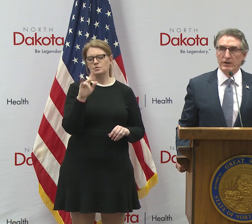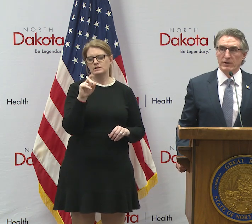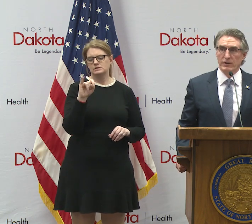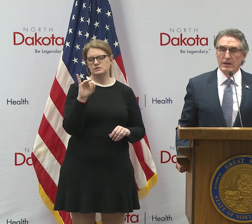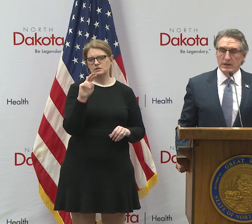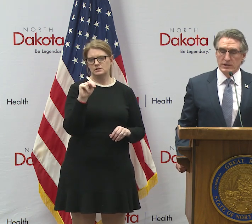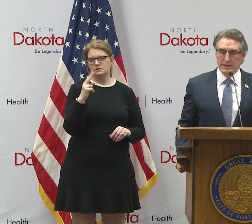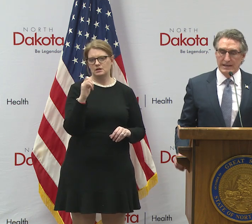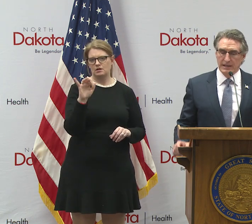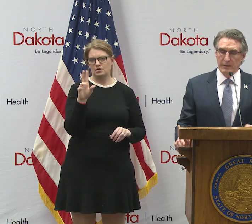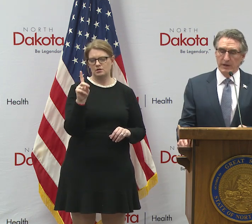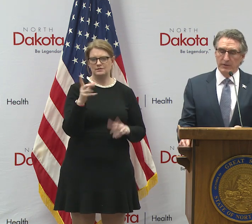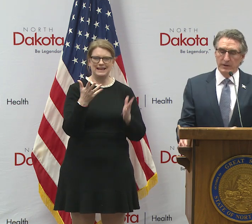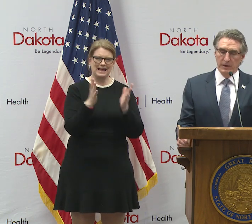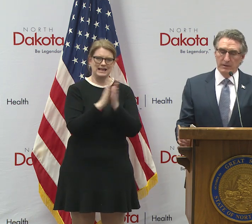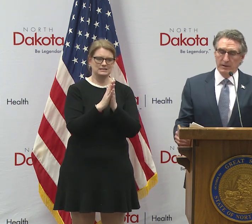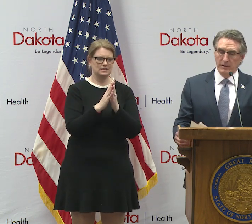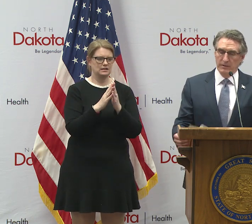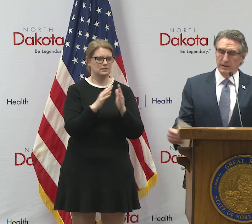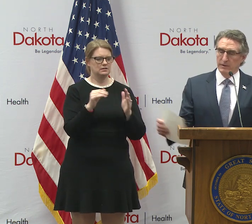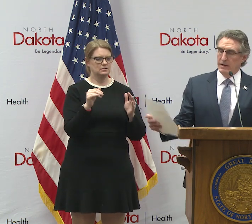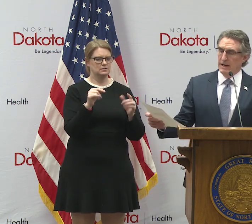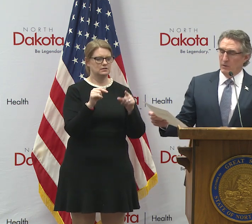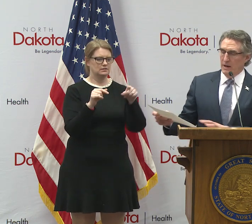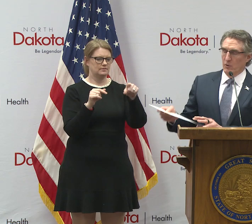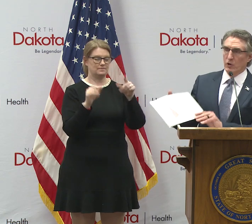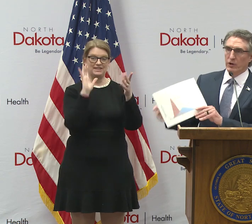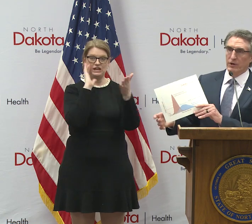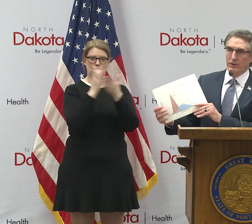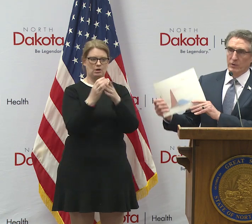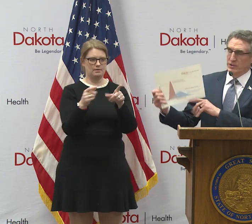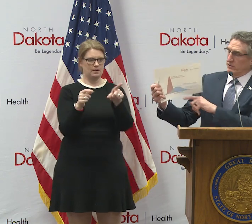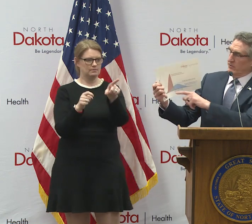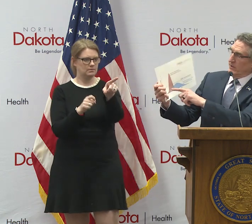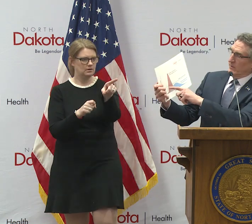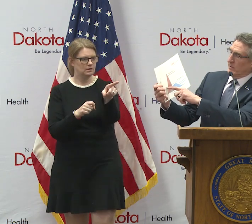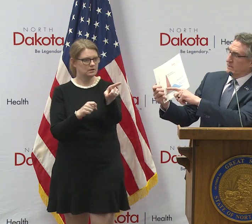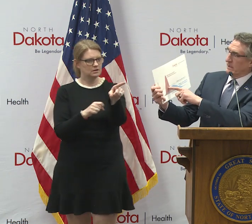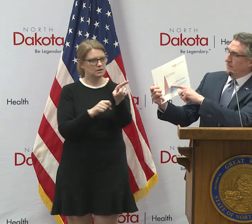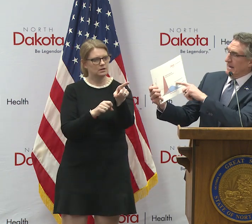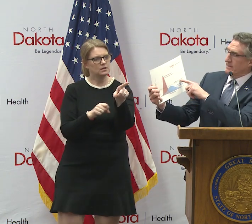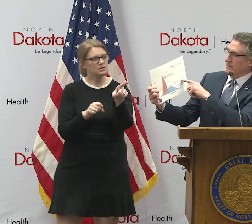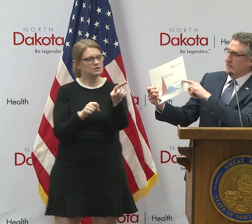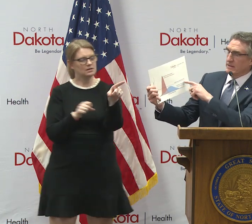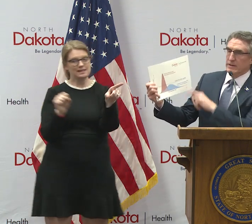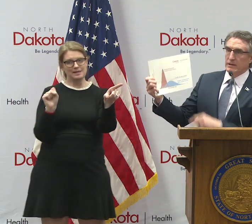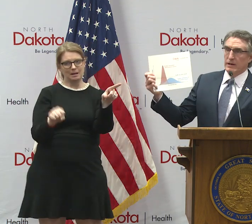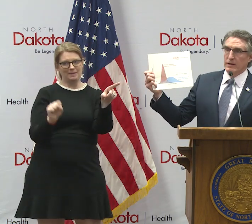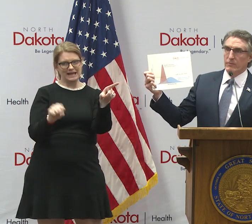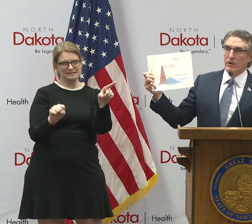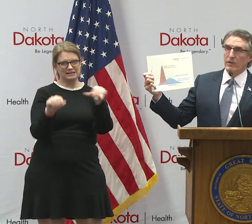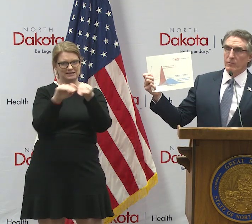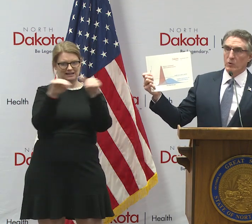Williston Herald. She's asking about the diagram earlier, which is what's the capacity on the blue